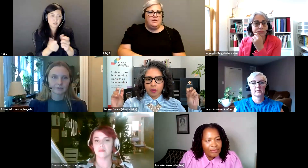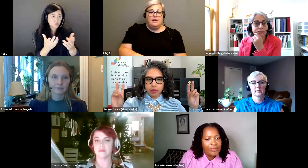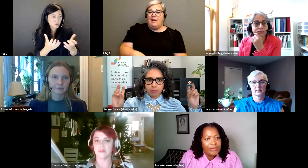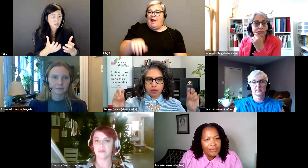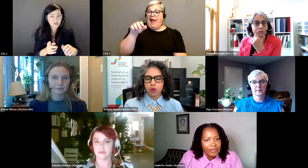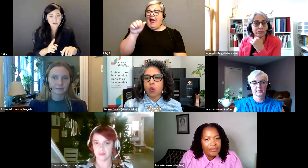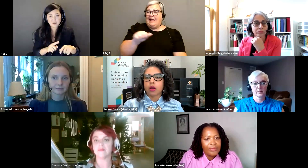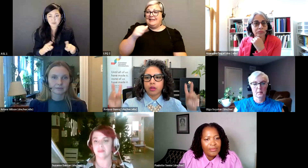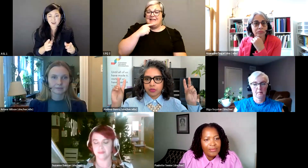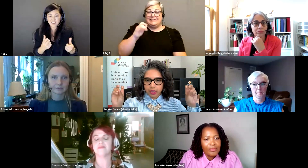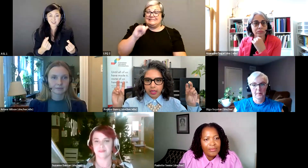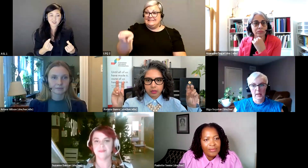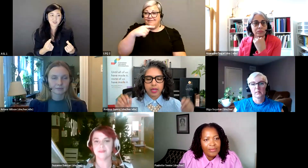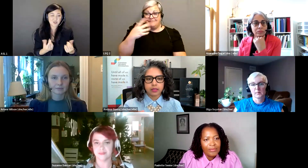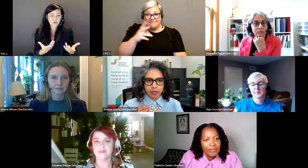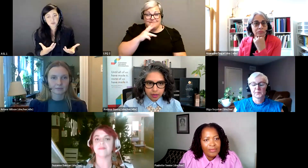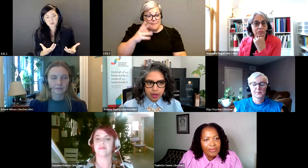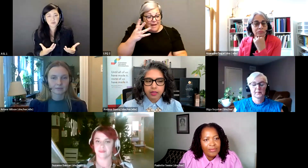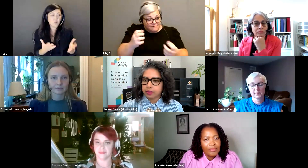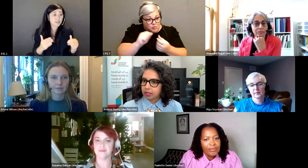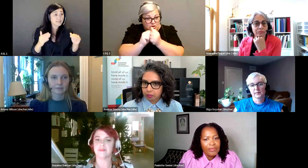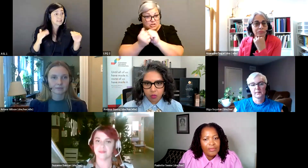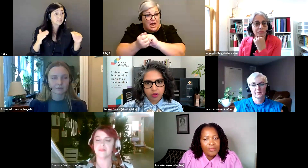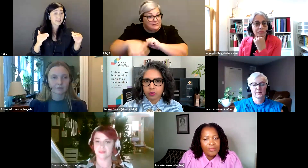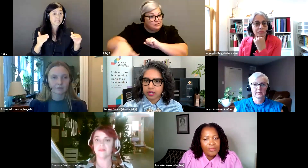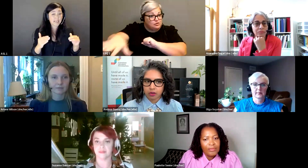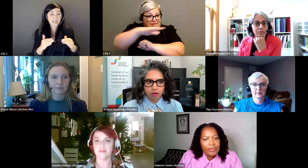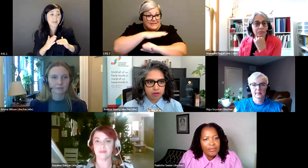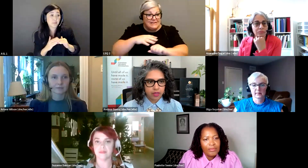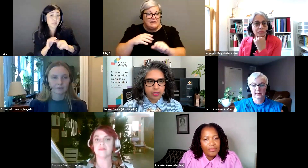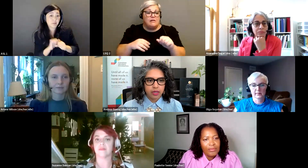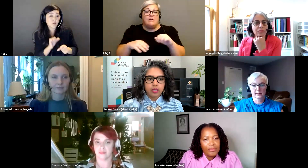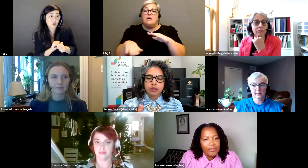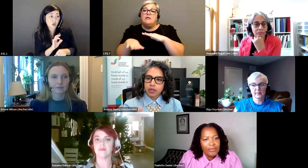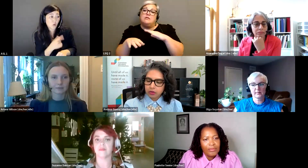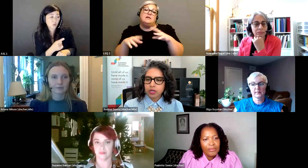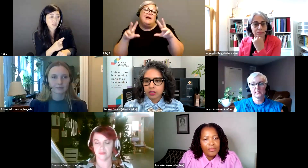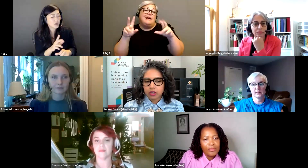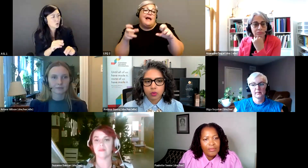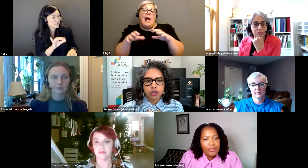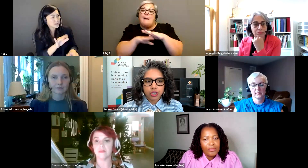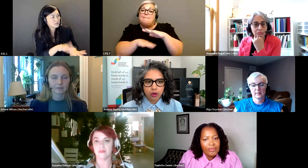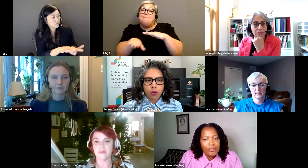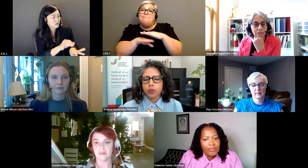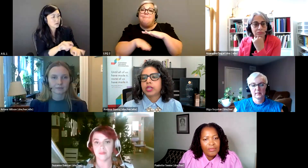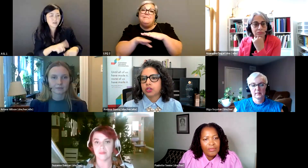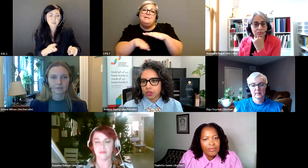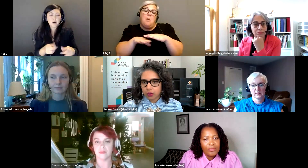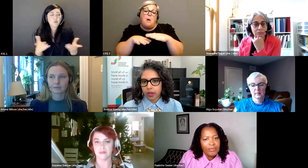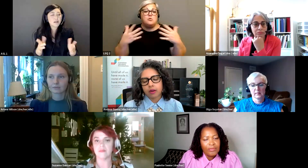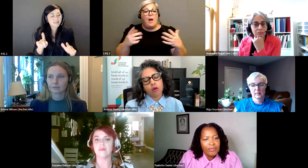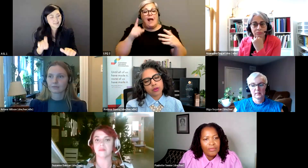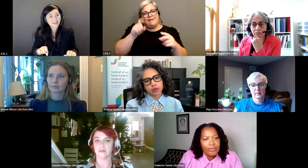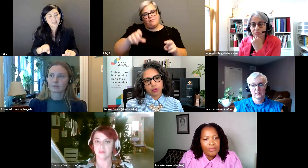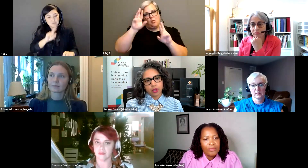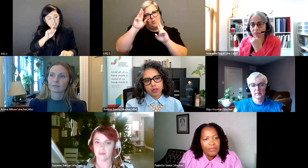do the minimum or the expected. I think that's important. We need to honor that. Can you take this one, share what we can